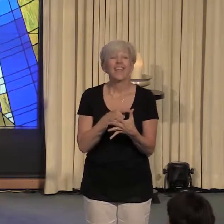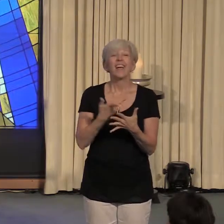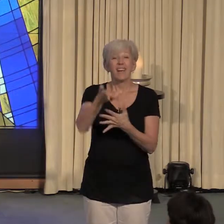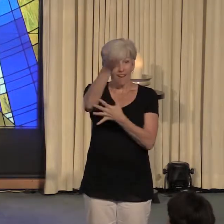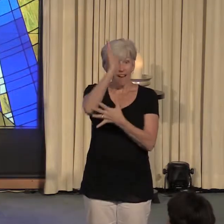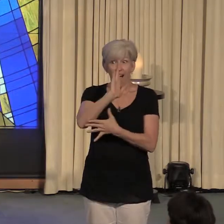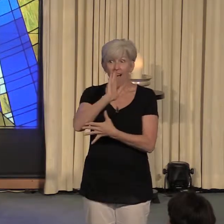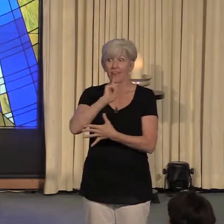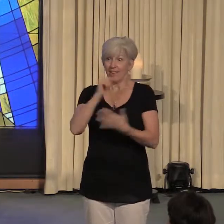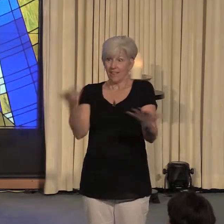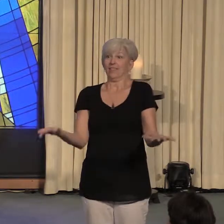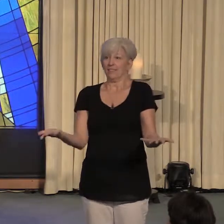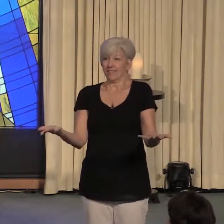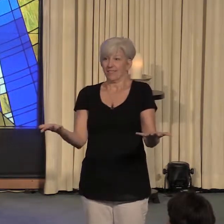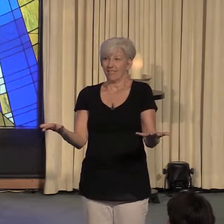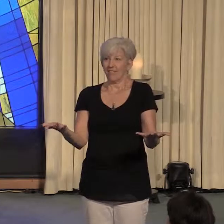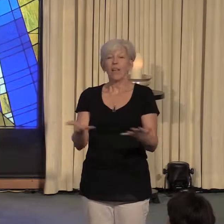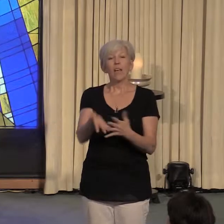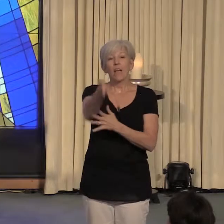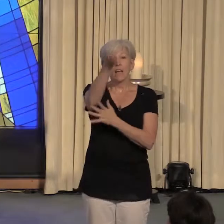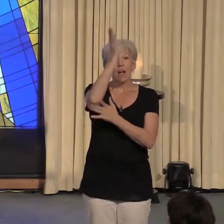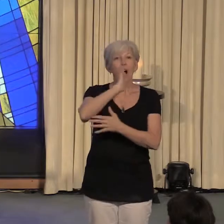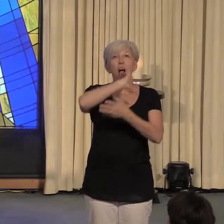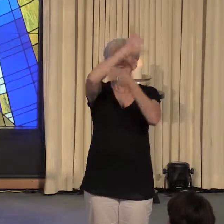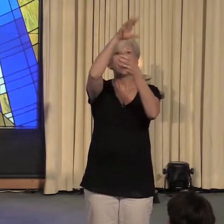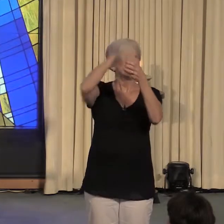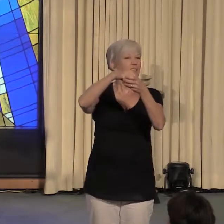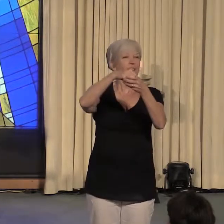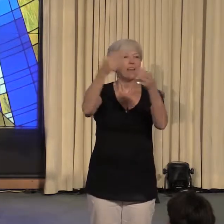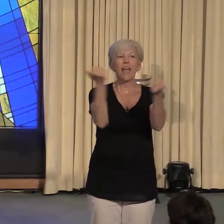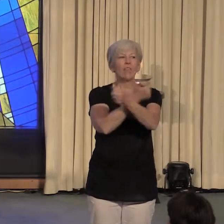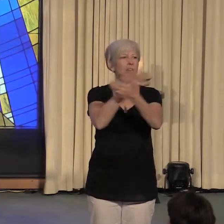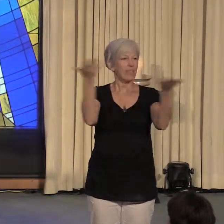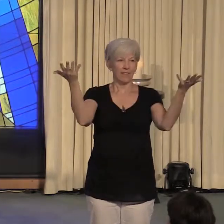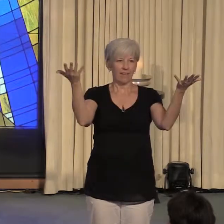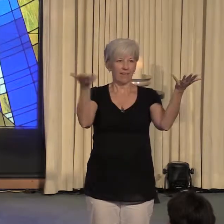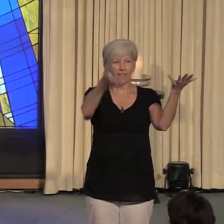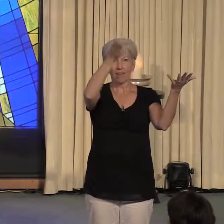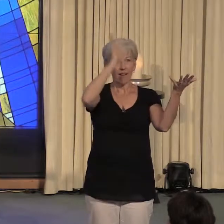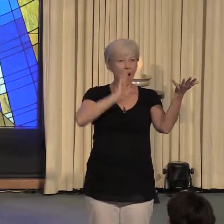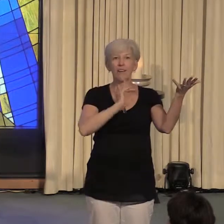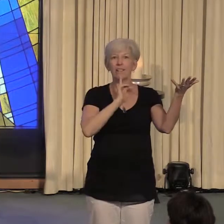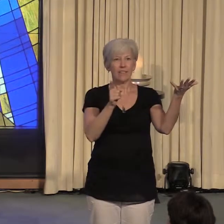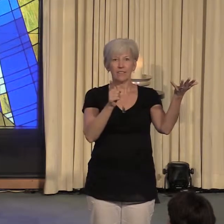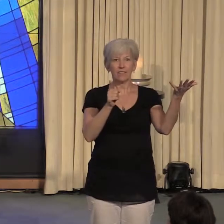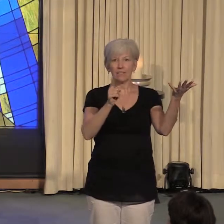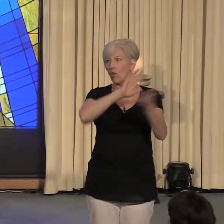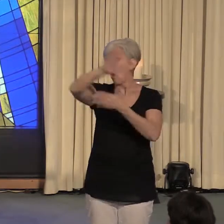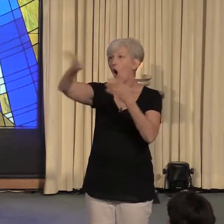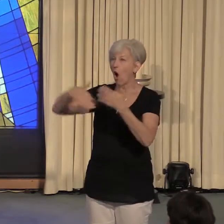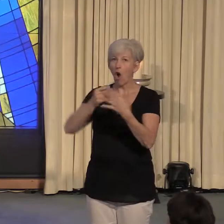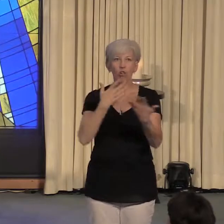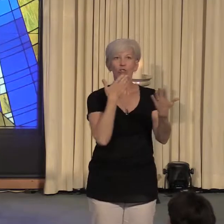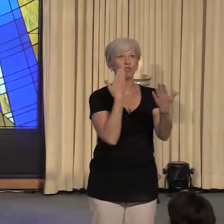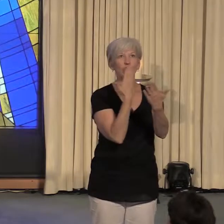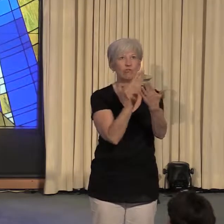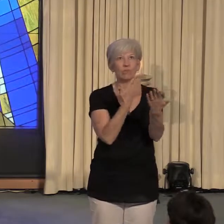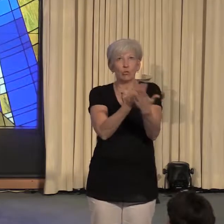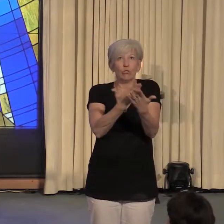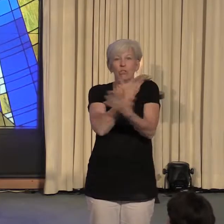God is, right? God is in all things. God is all there is, right? God is all, God is good, there is only